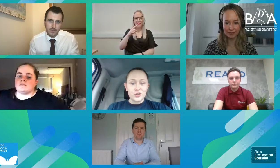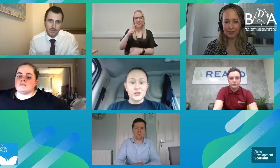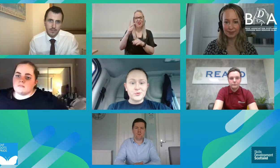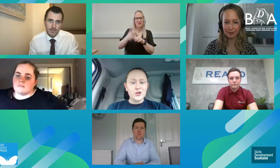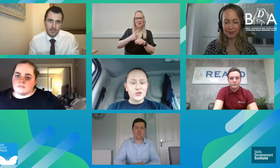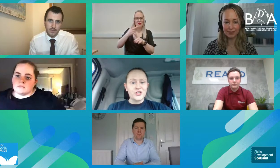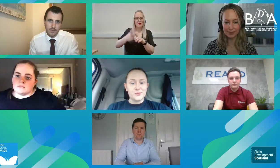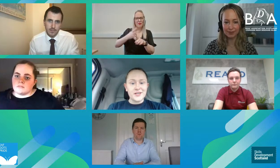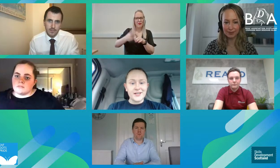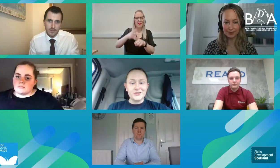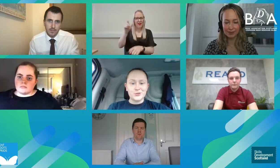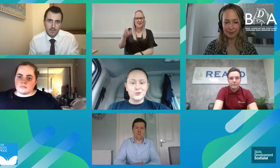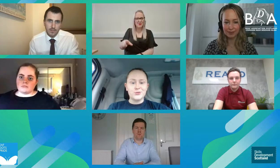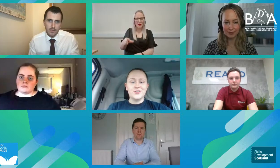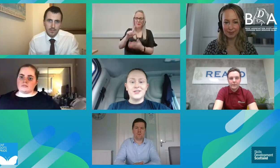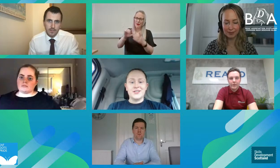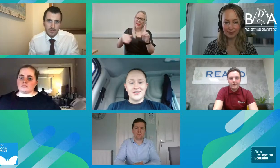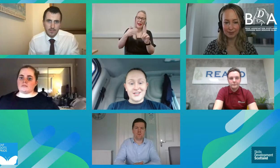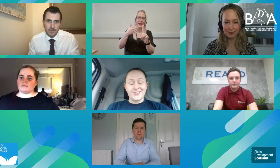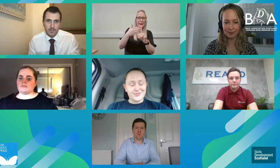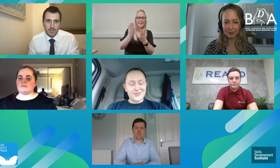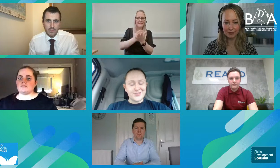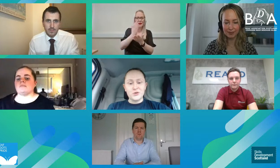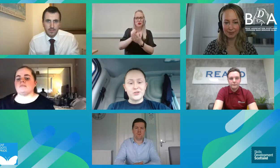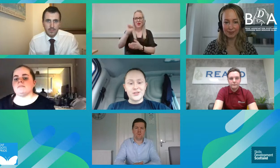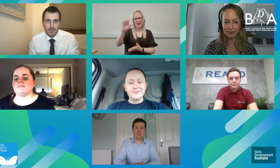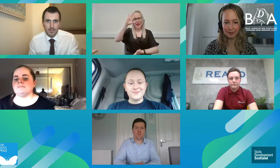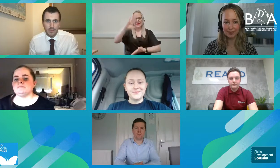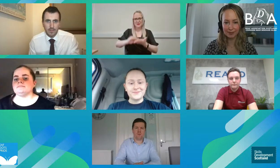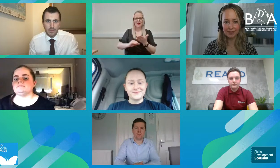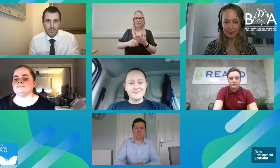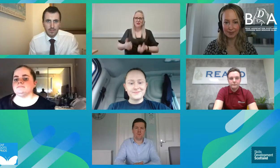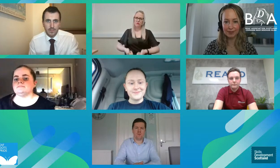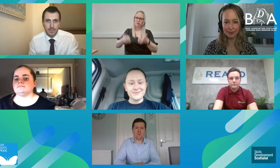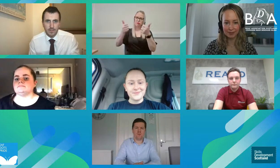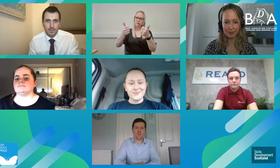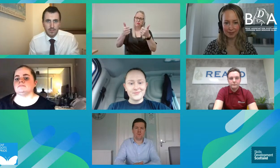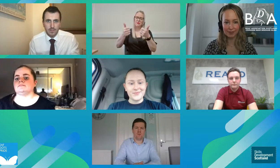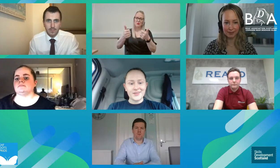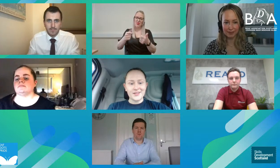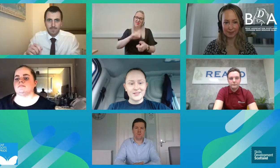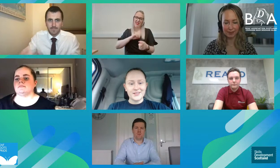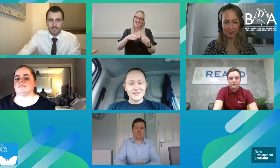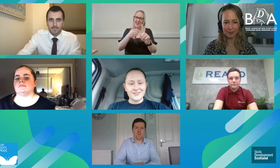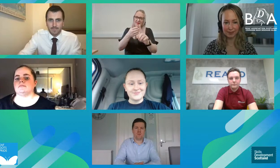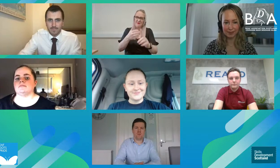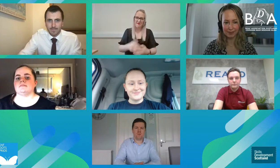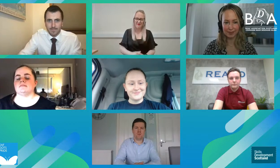to give the customer a good experience. So yeah, that's how we do it.